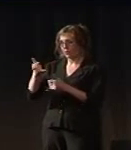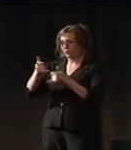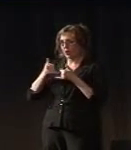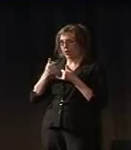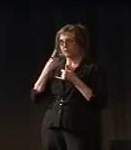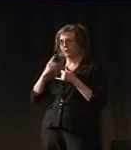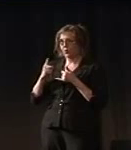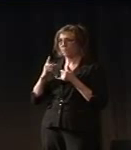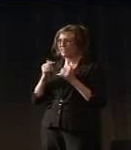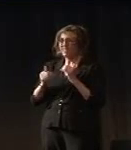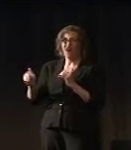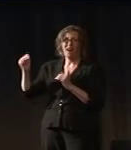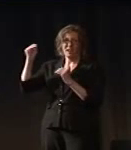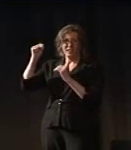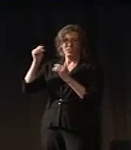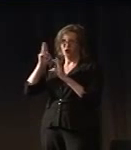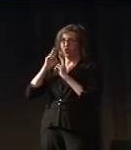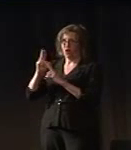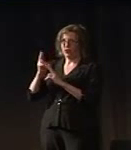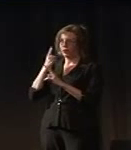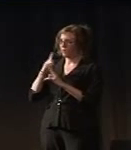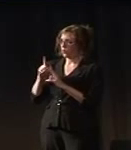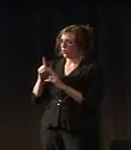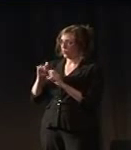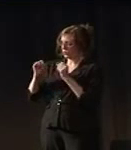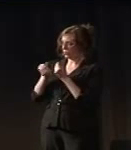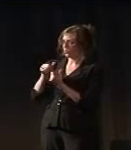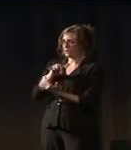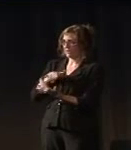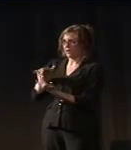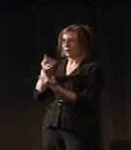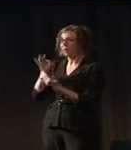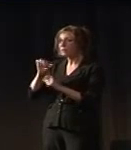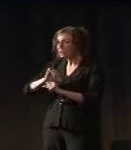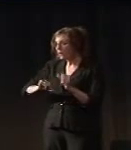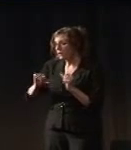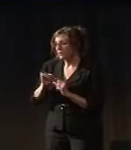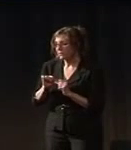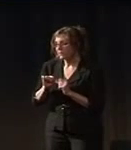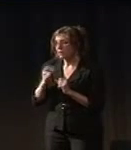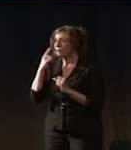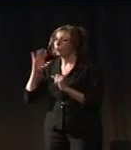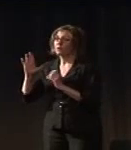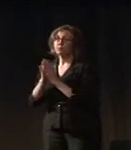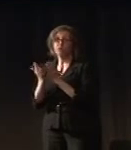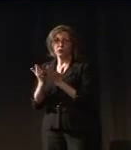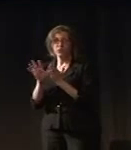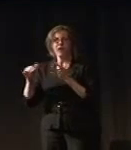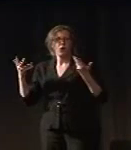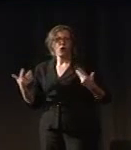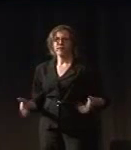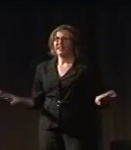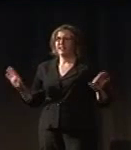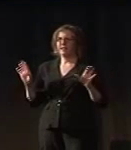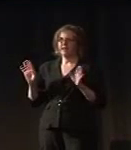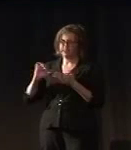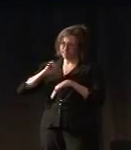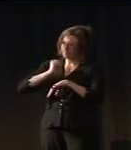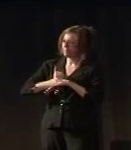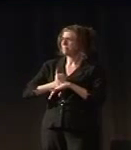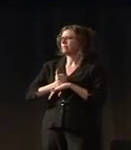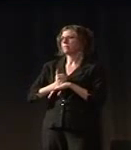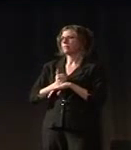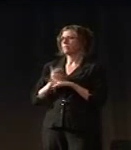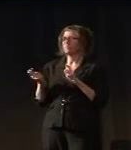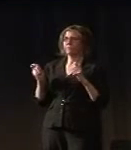the highest honor in the field of the social studies of science, for books that, as I say, had already helped to radically